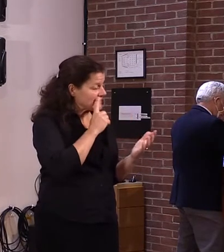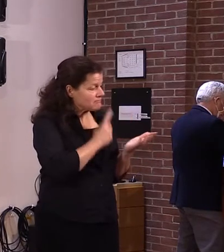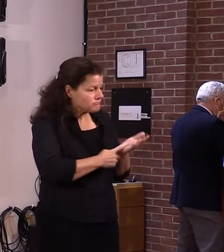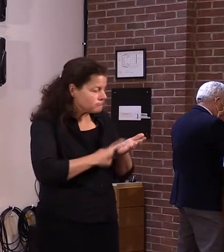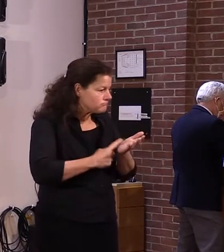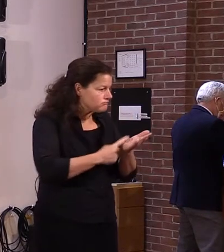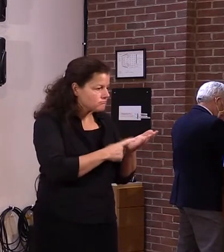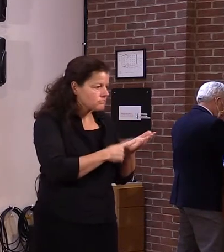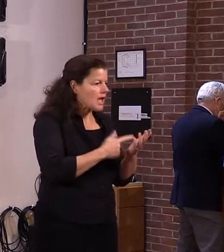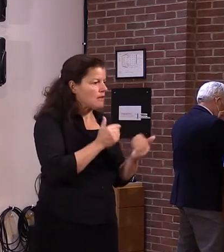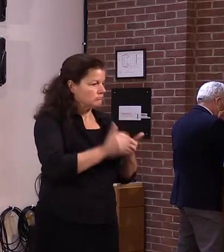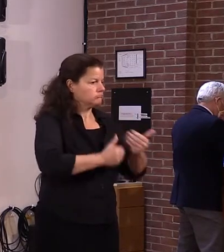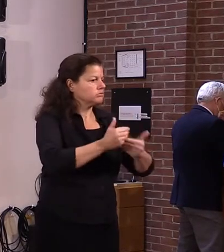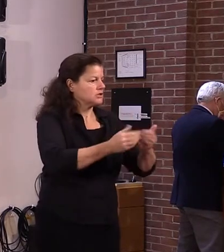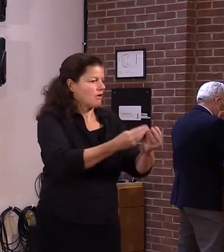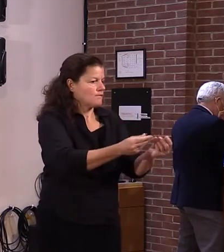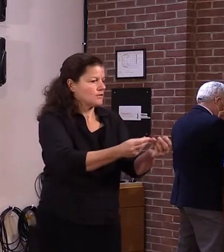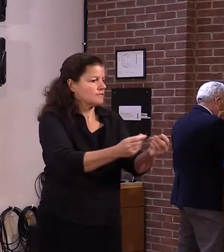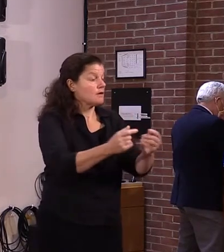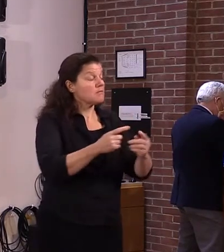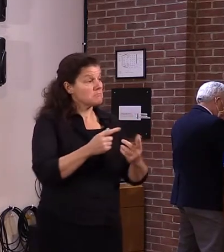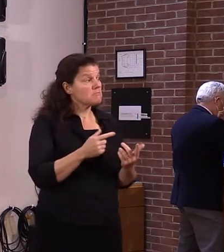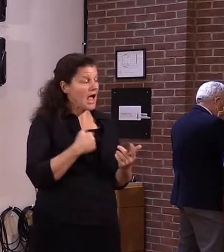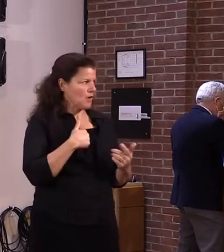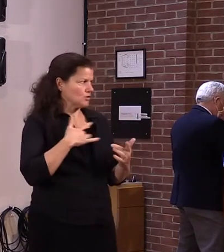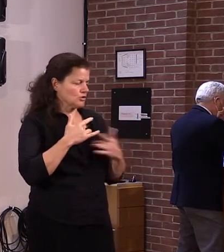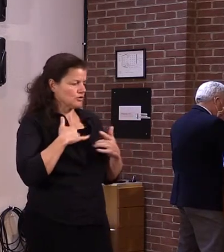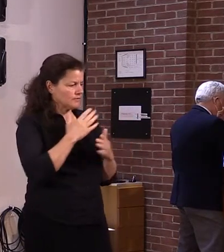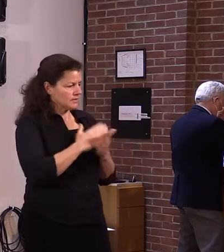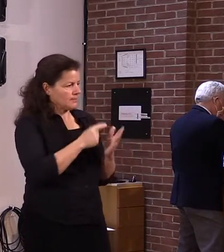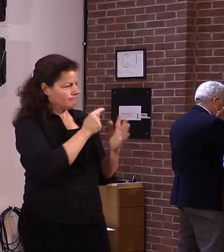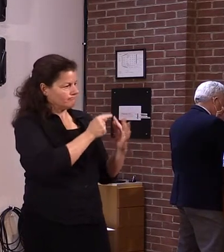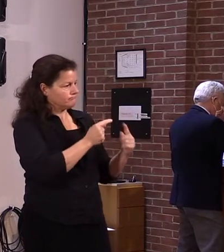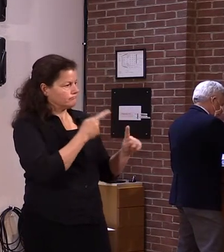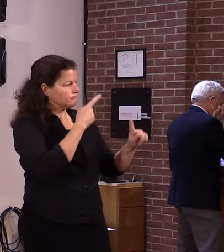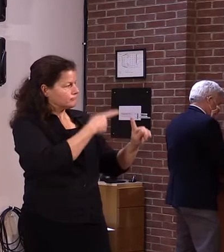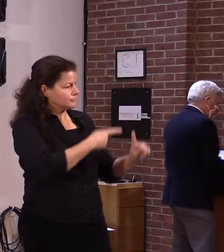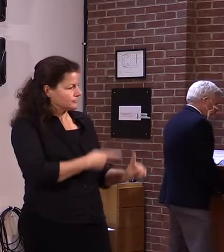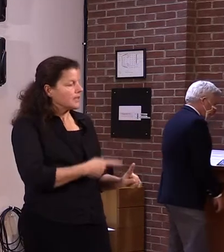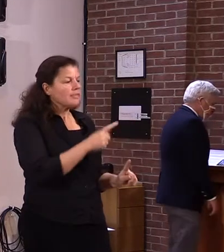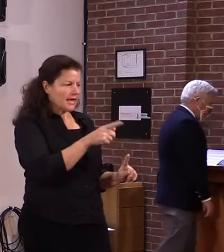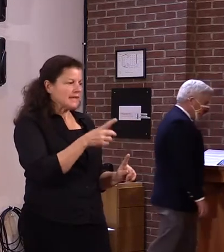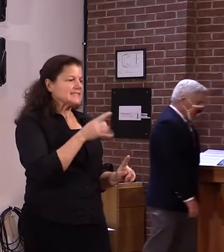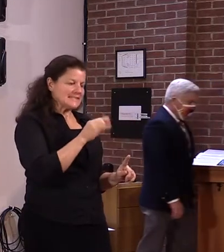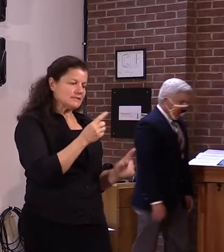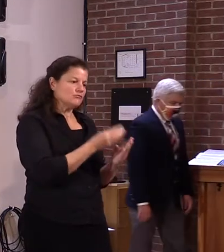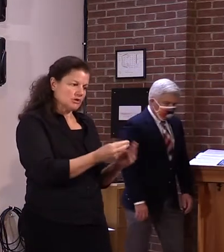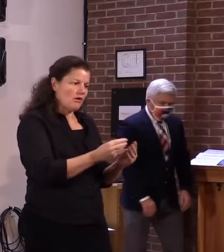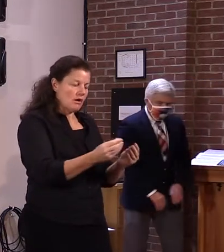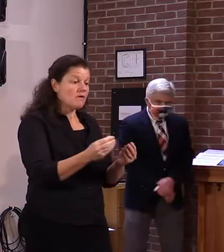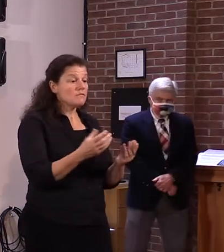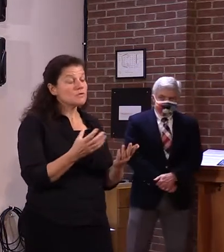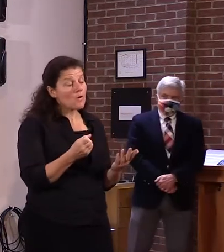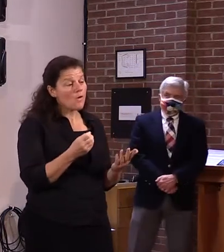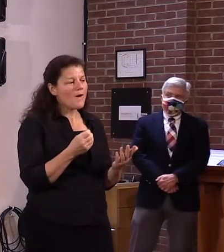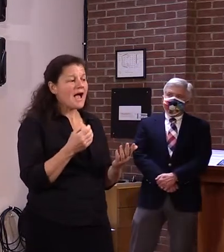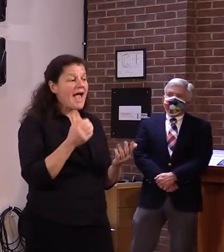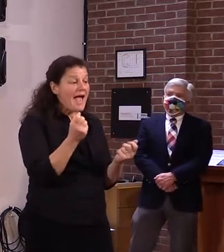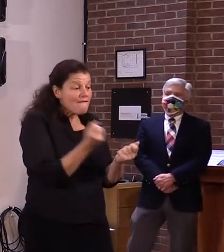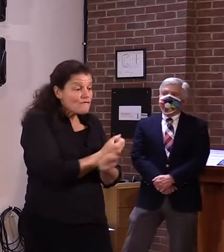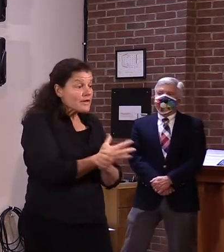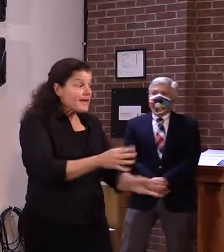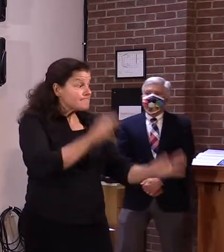had concerns about. It still isn't exactly what I'd like to see, and there are some shortcomings. So